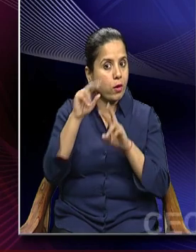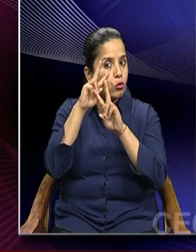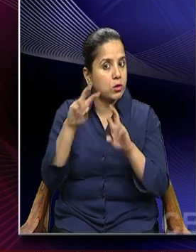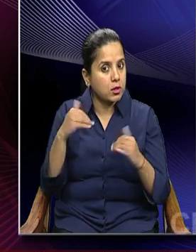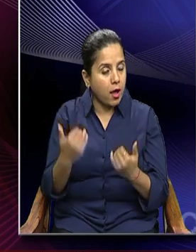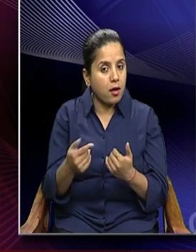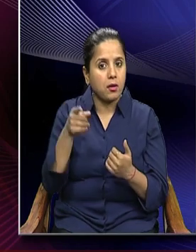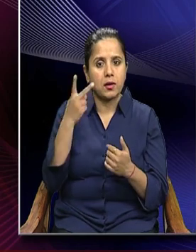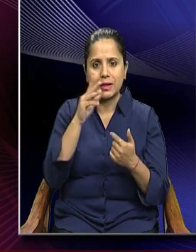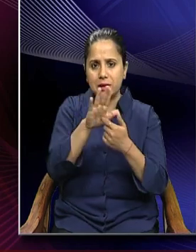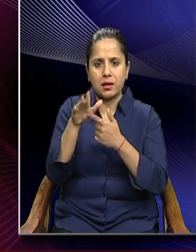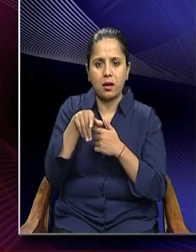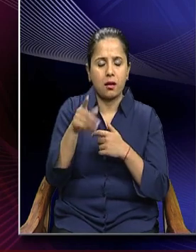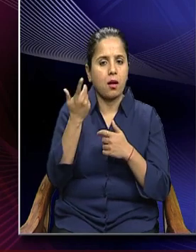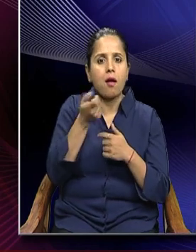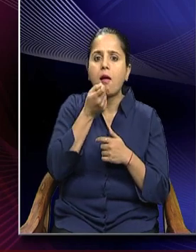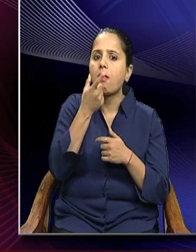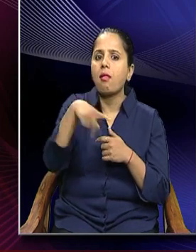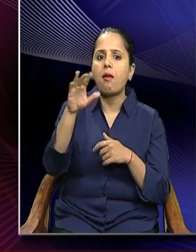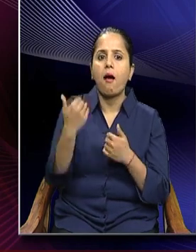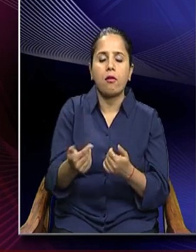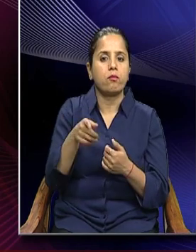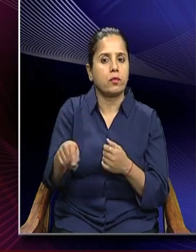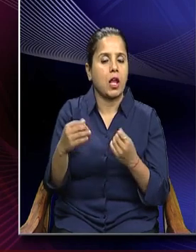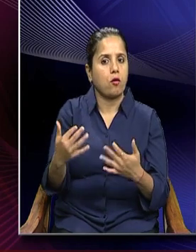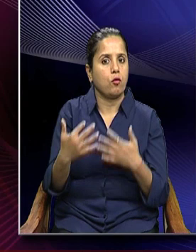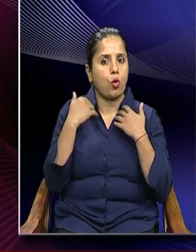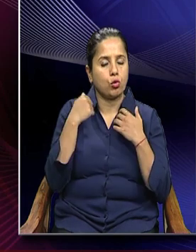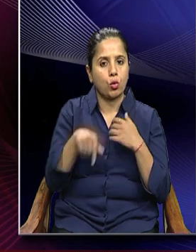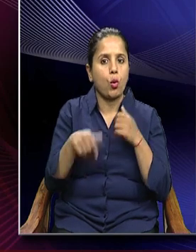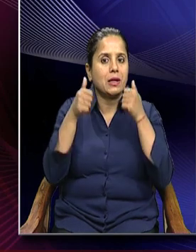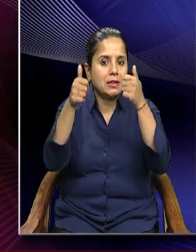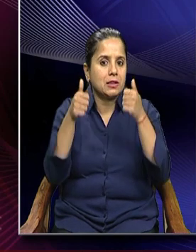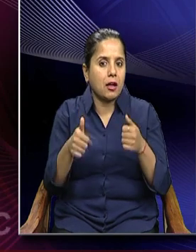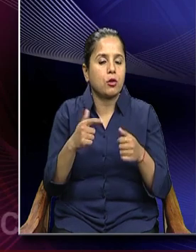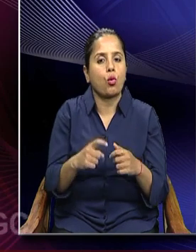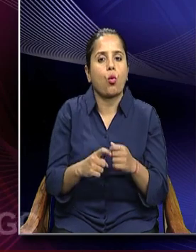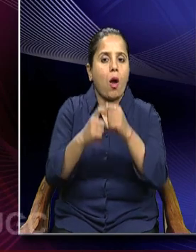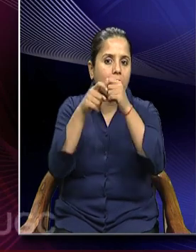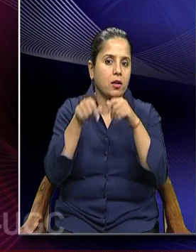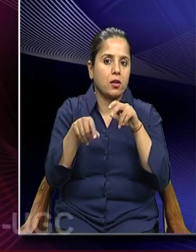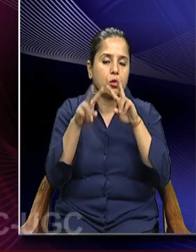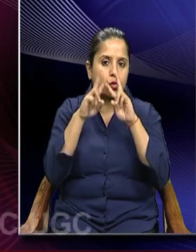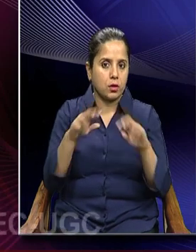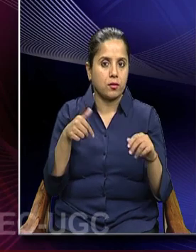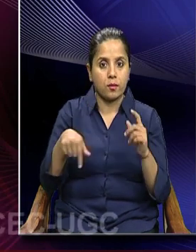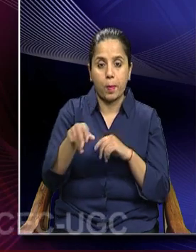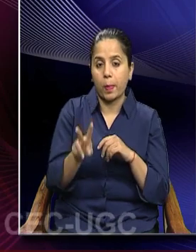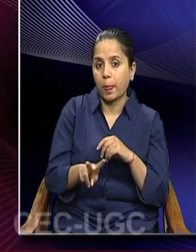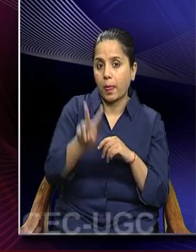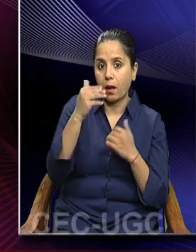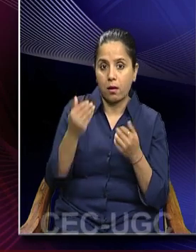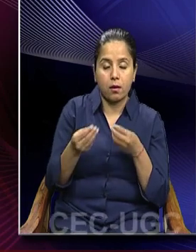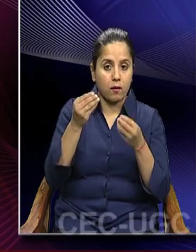are seen as inevitable in influencing the outcome of qualitative research. So, whereas we see values are not